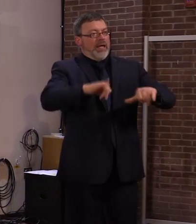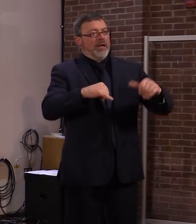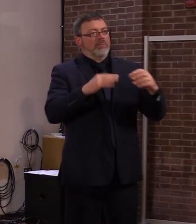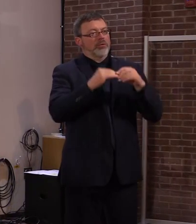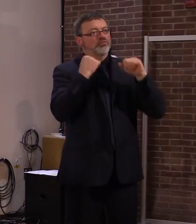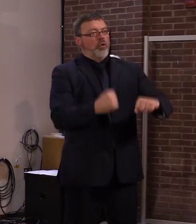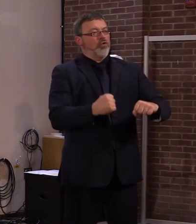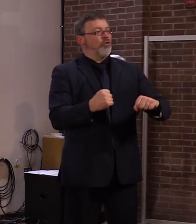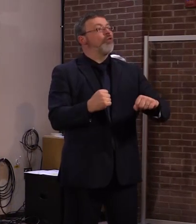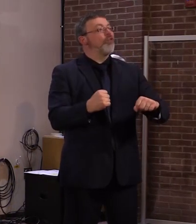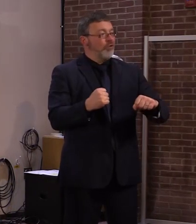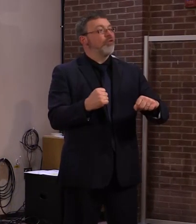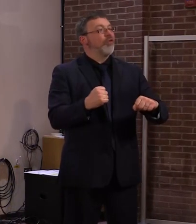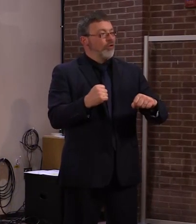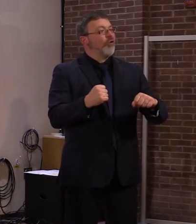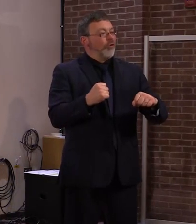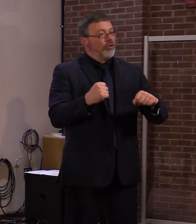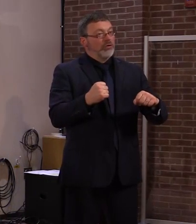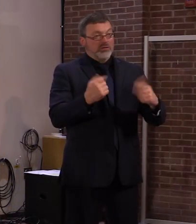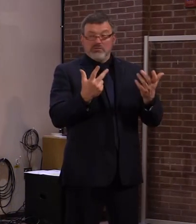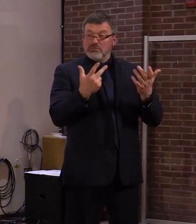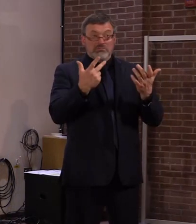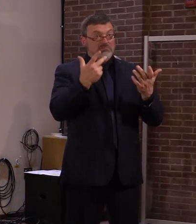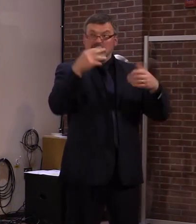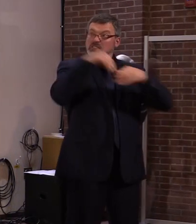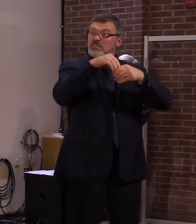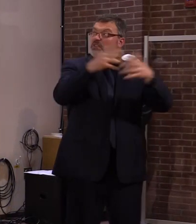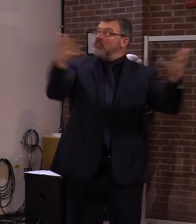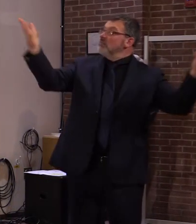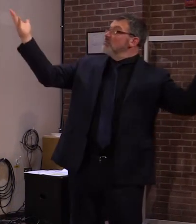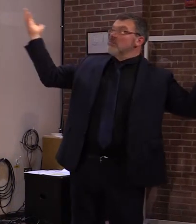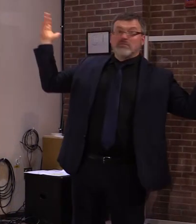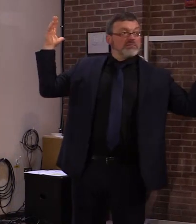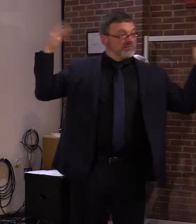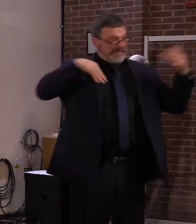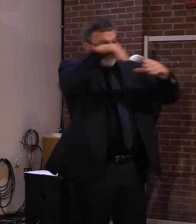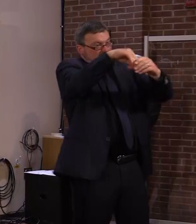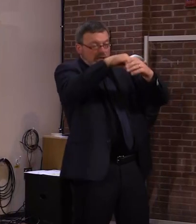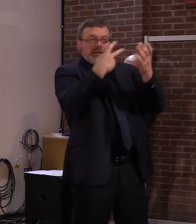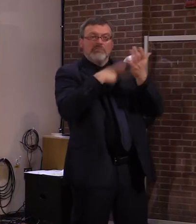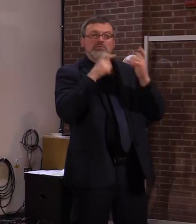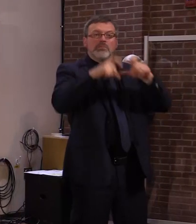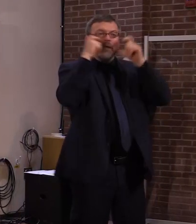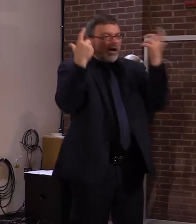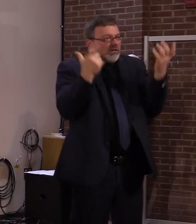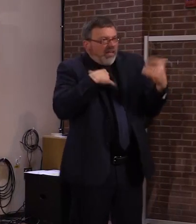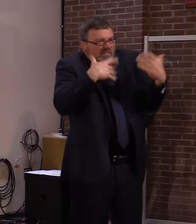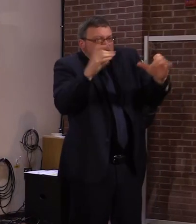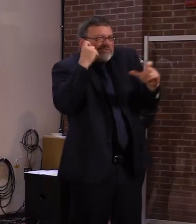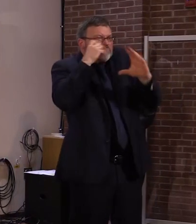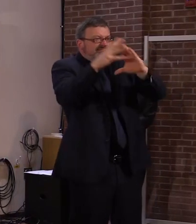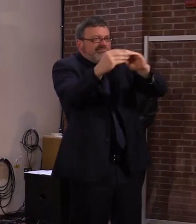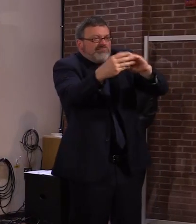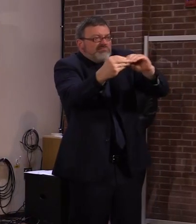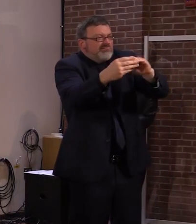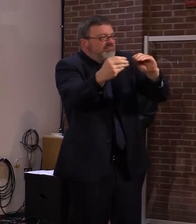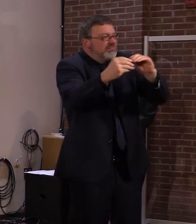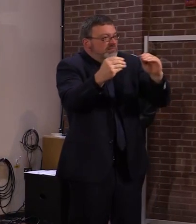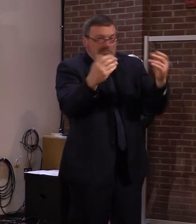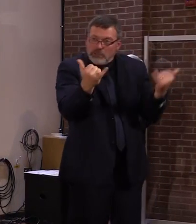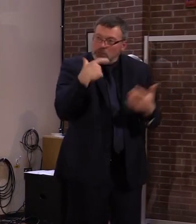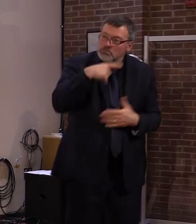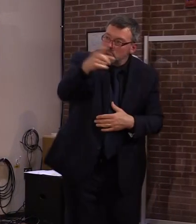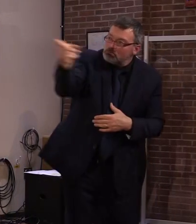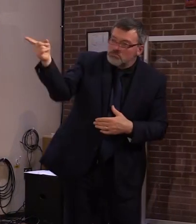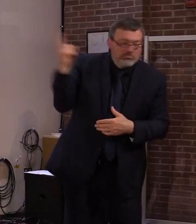considering wearing masks in certain situations. For myself, I've been spending a lot